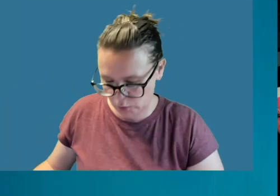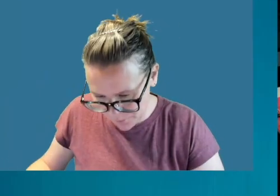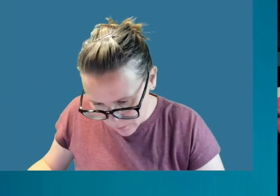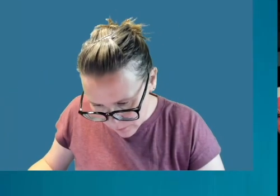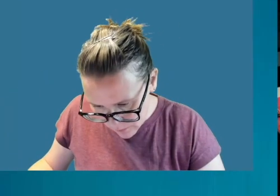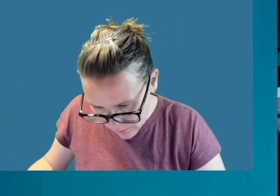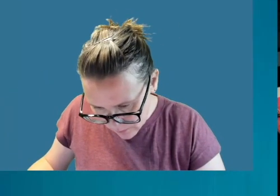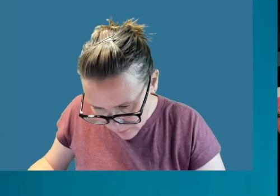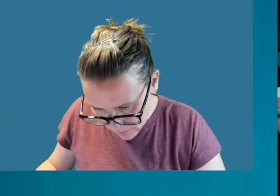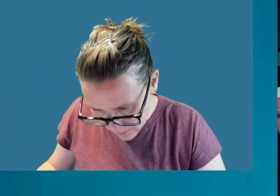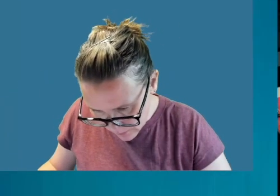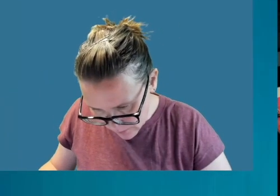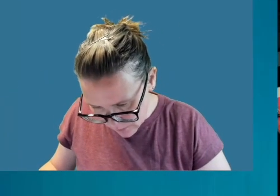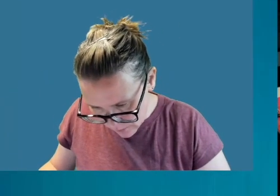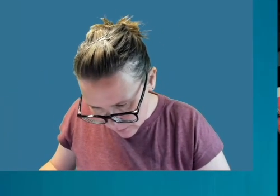Backstitch at the start.